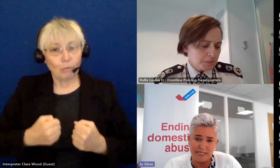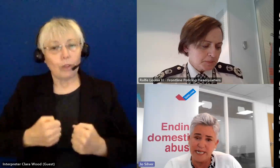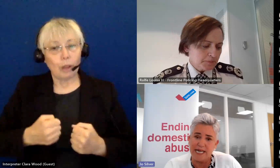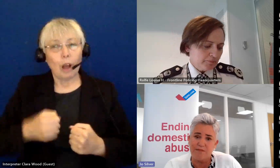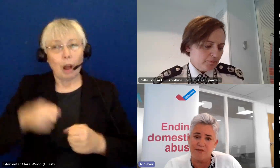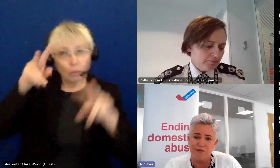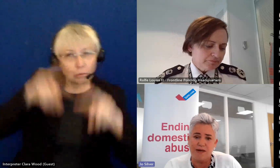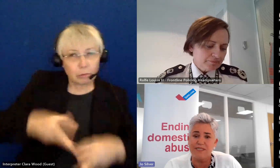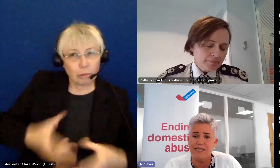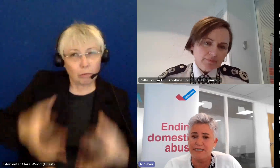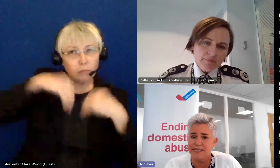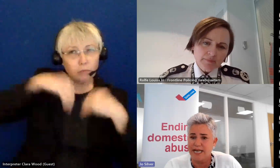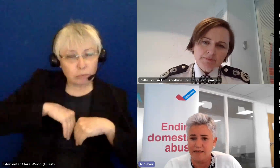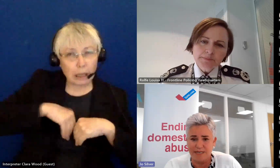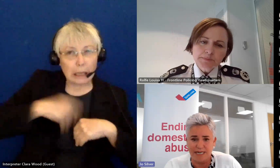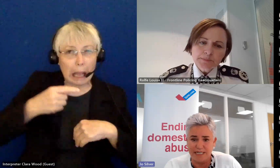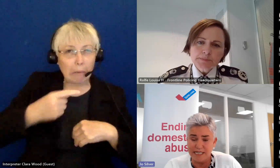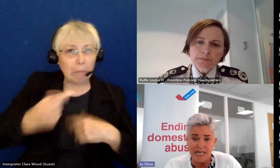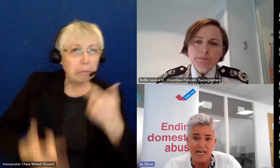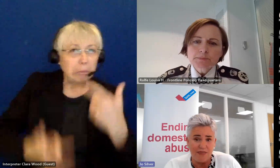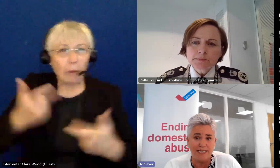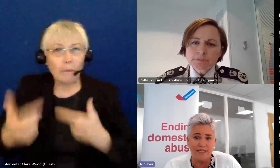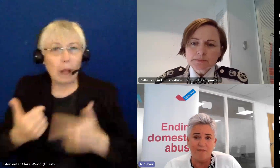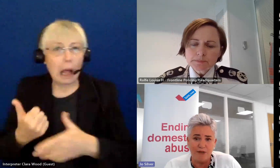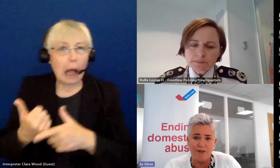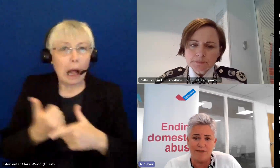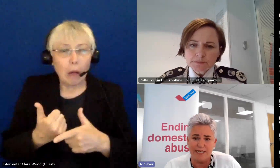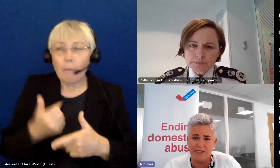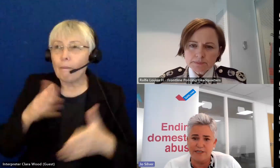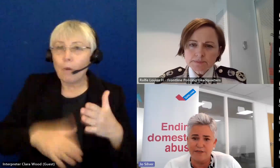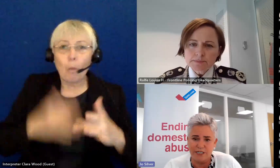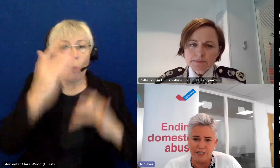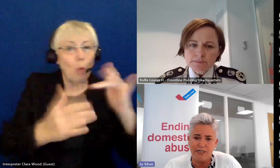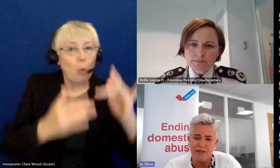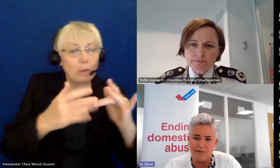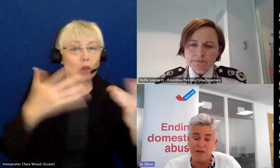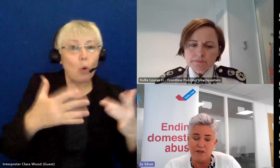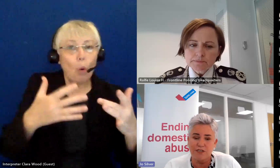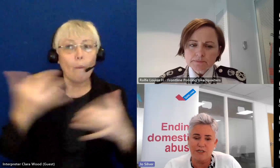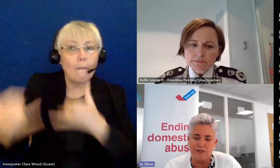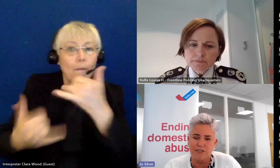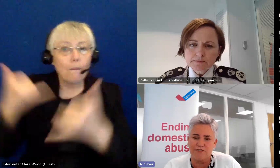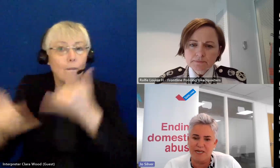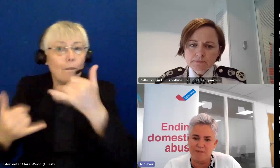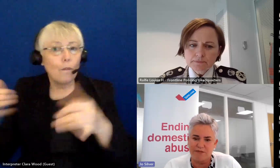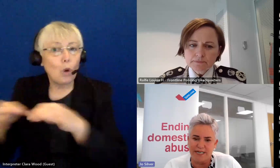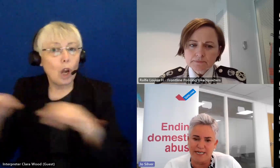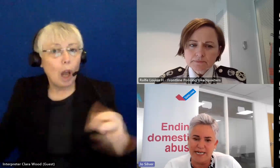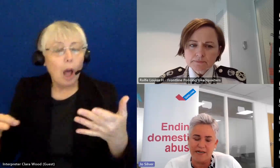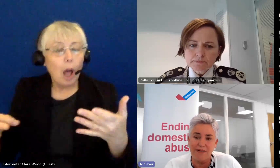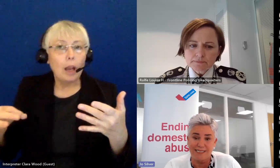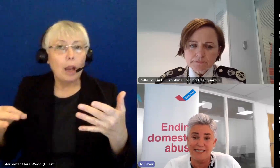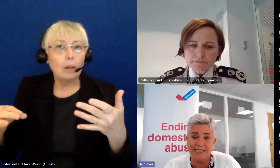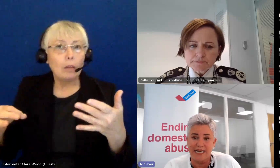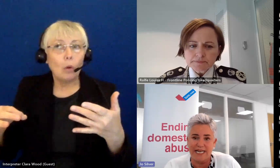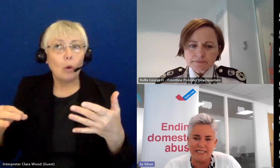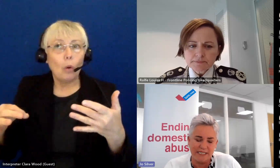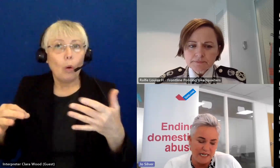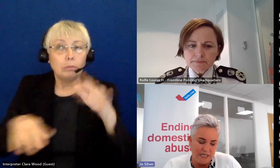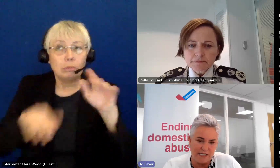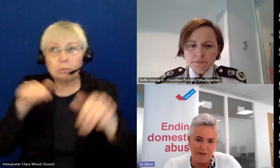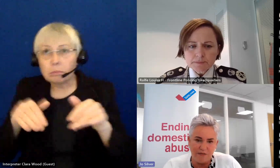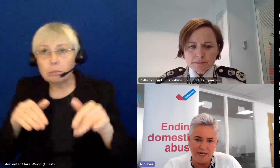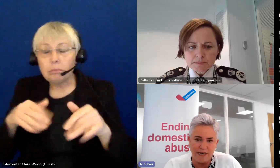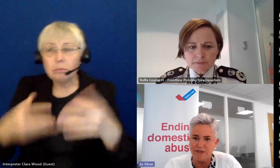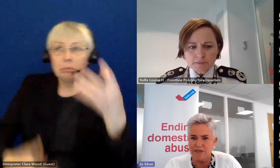able to seek help through websites and helplines. And that is a perfect solution for lots and lots of people right now, and still